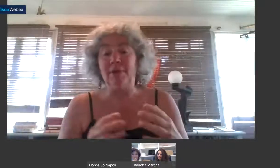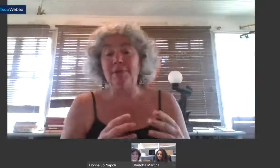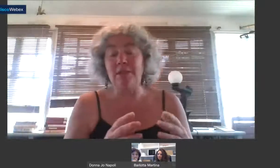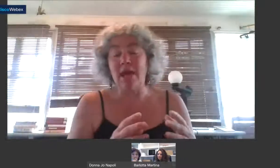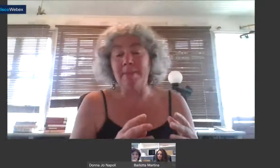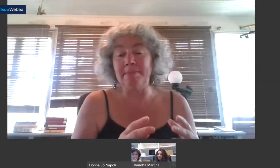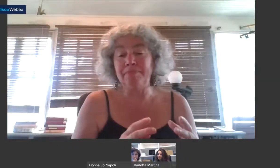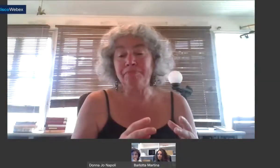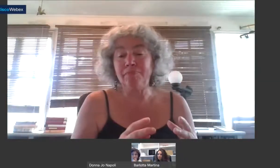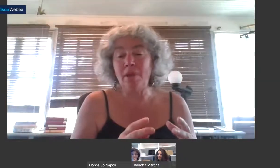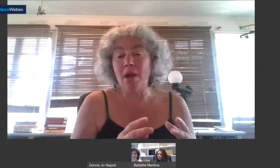difference.